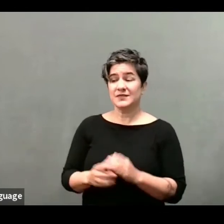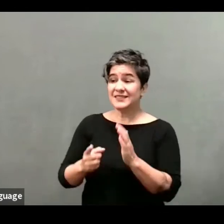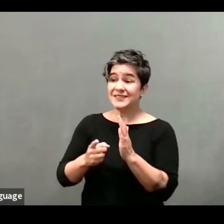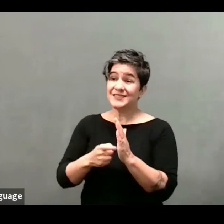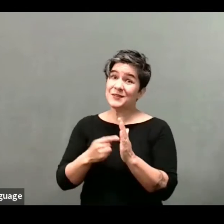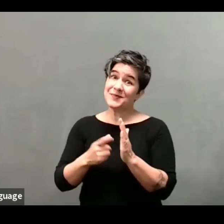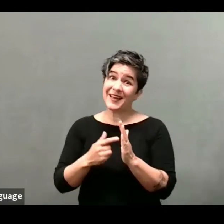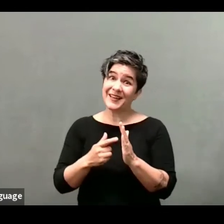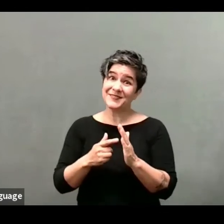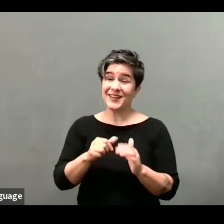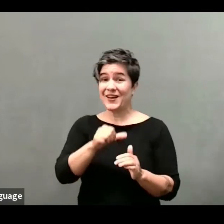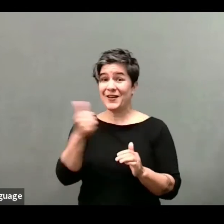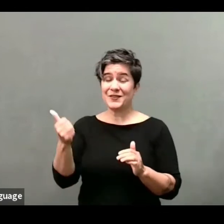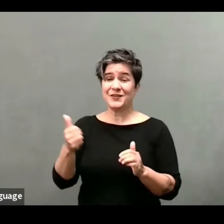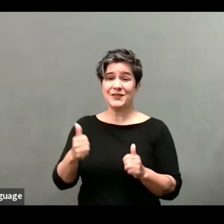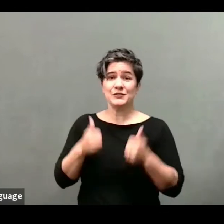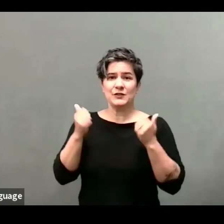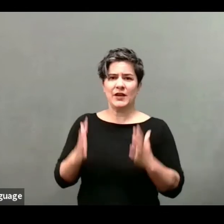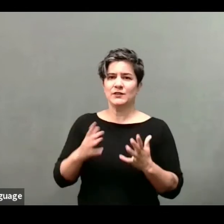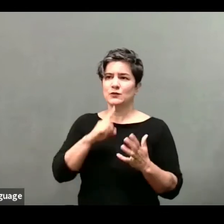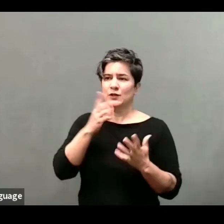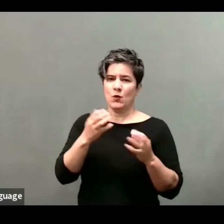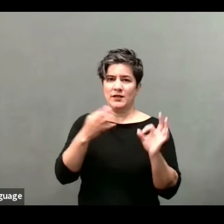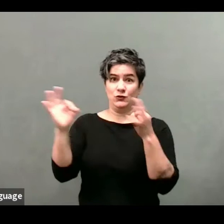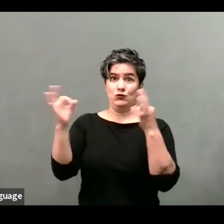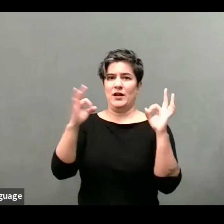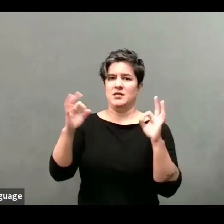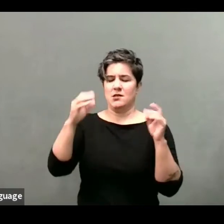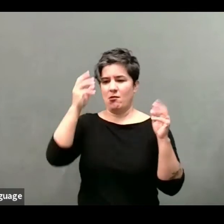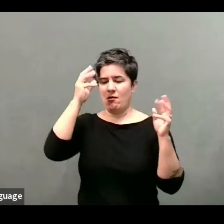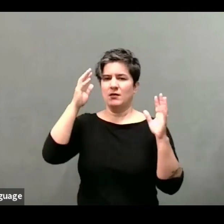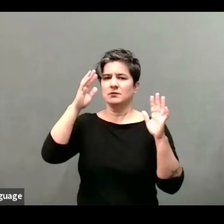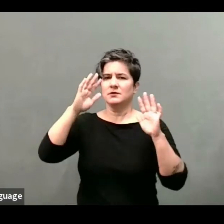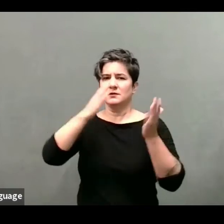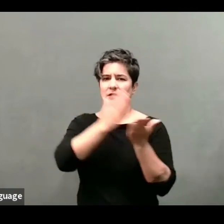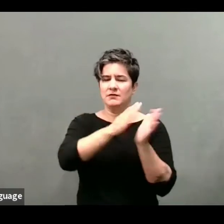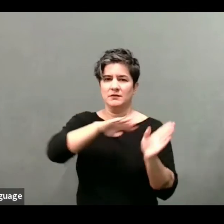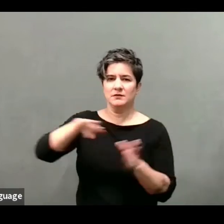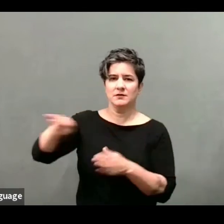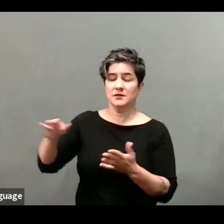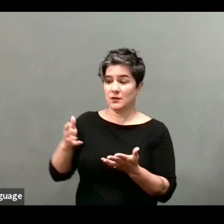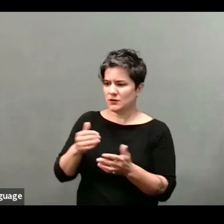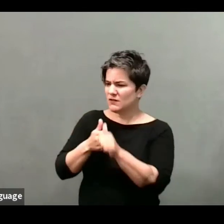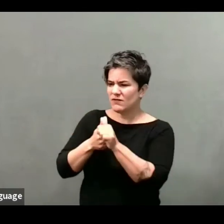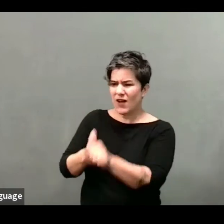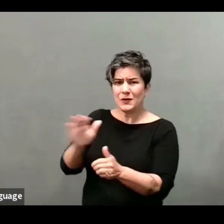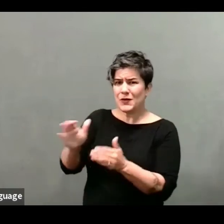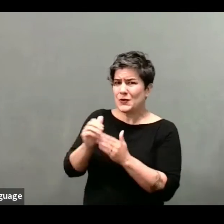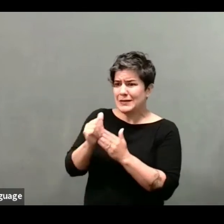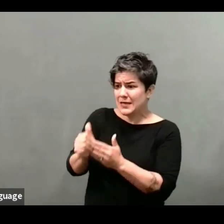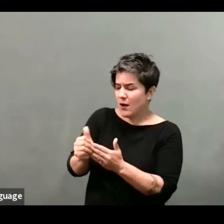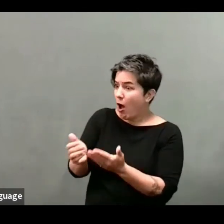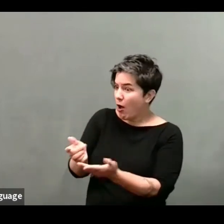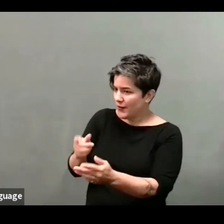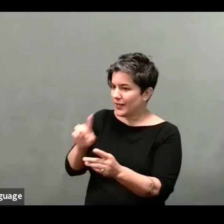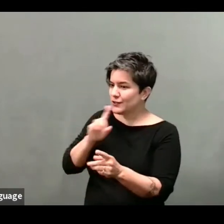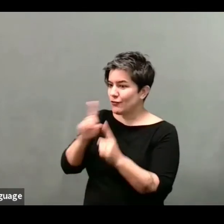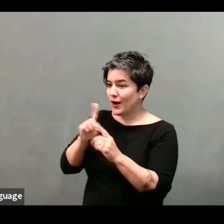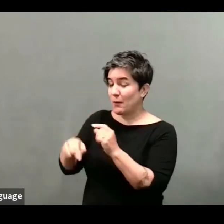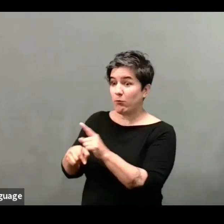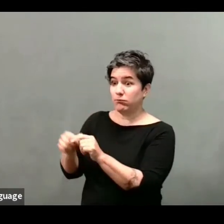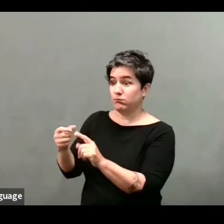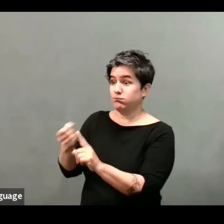distracted during those moments when we were alone in an exam room. And so you're really, again, just following the lead, and you're coming with all your